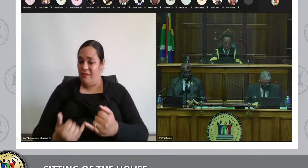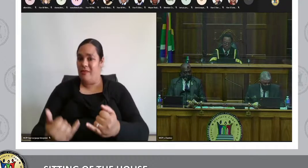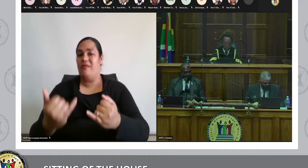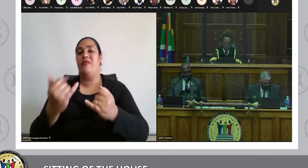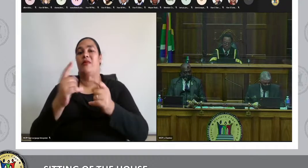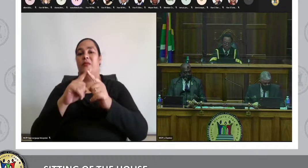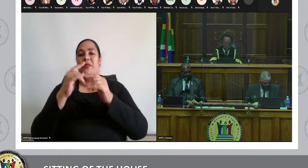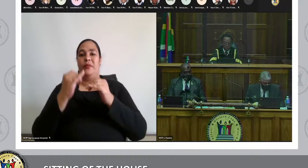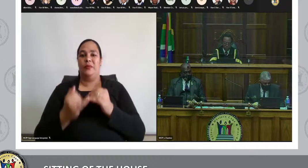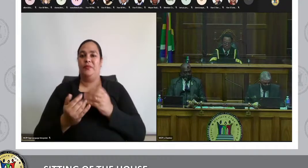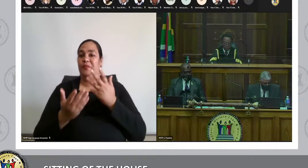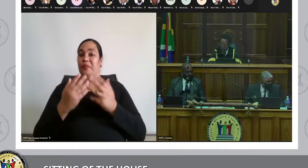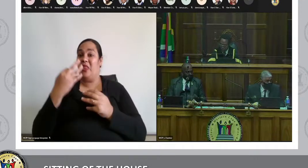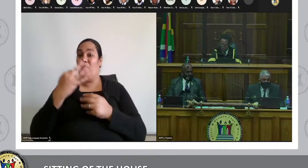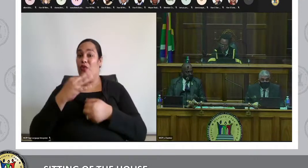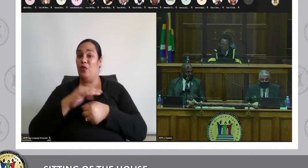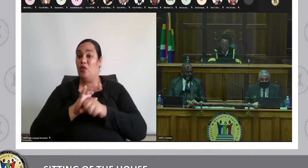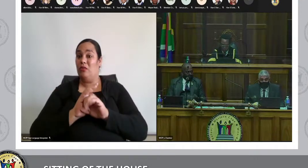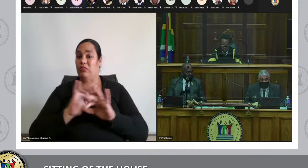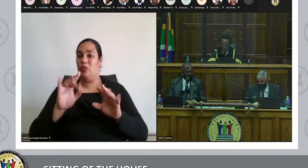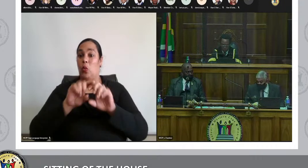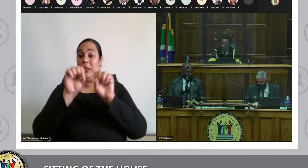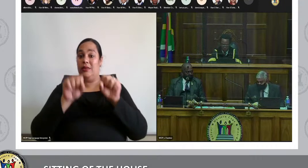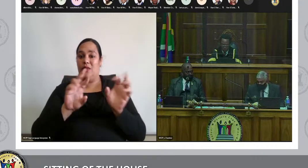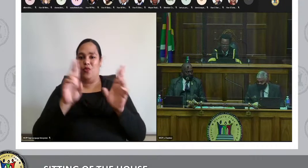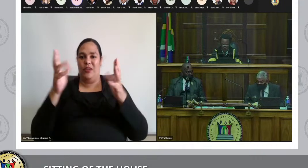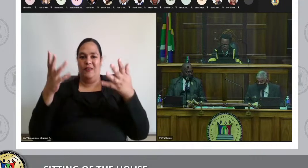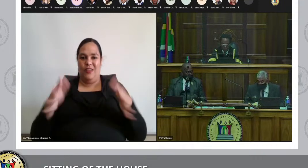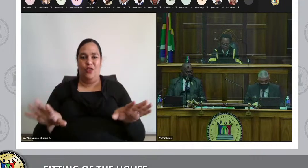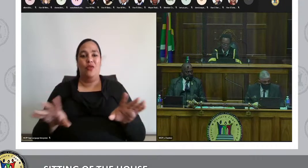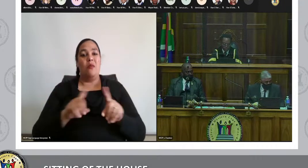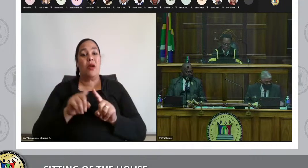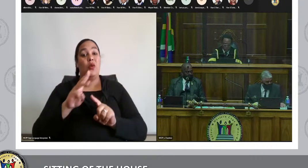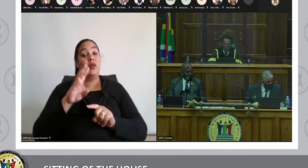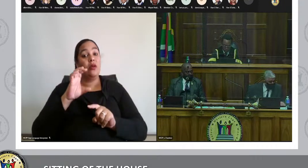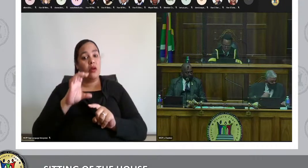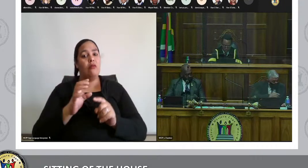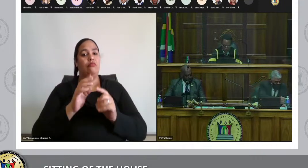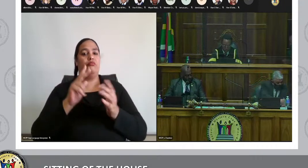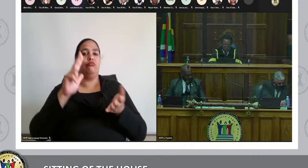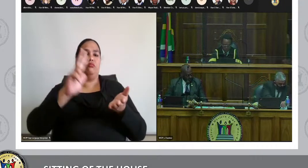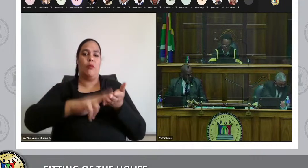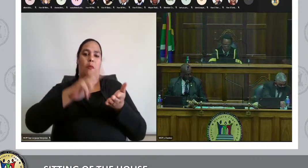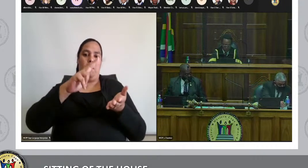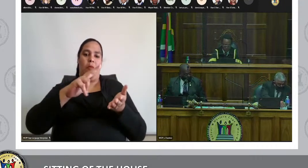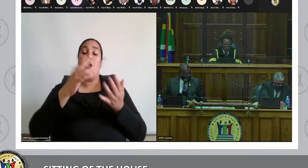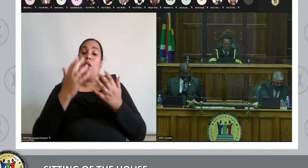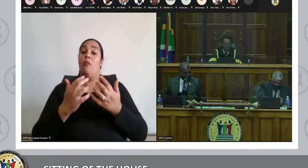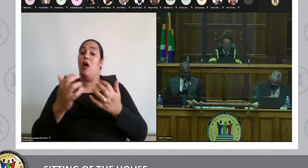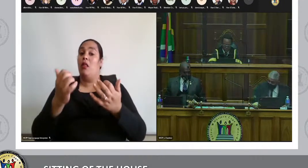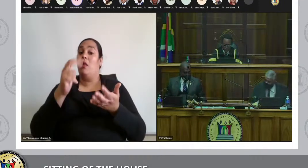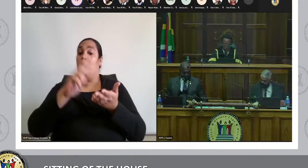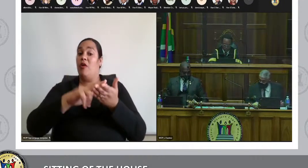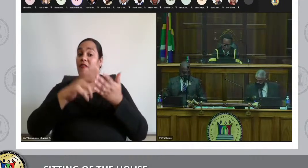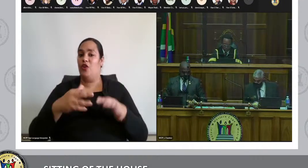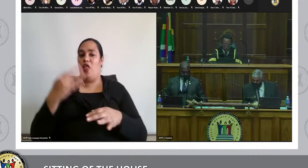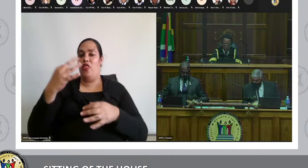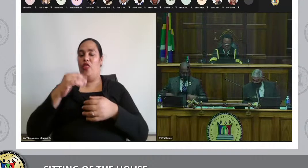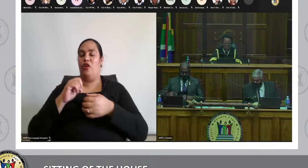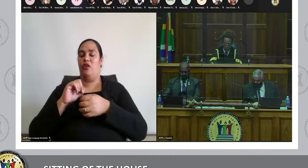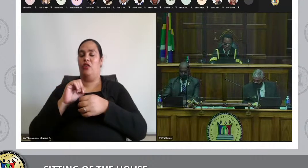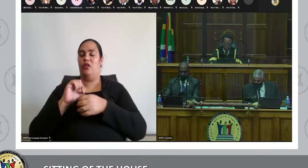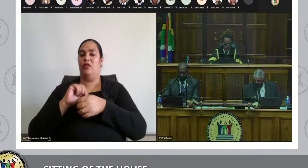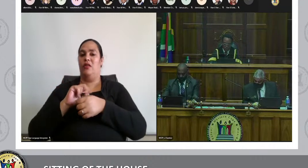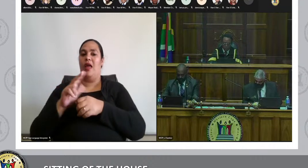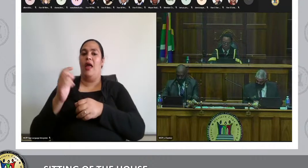a potential third wave, all systems are ready. The Western Cape Cabinet approved our third wave